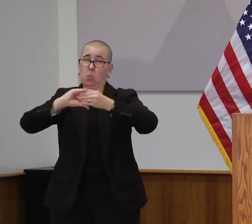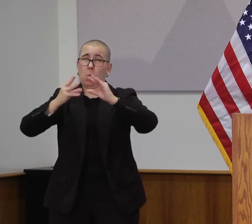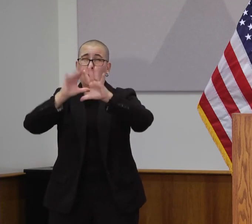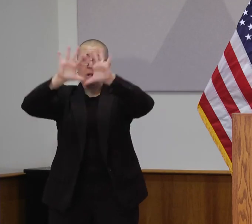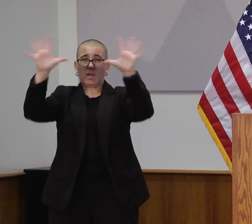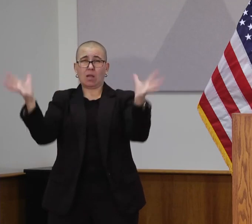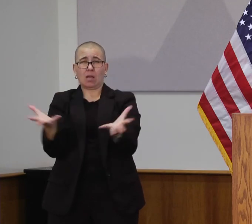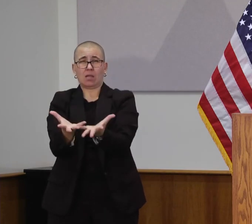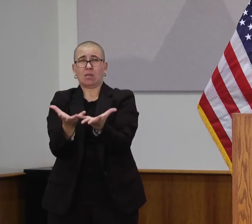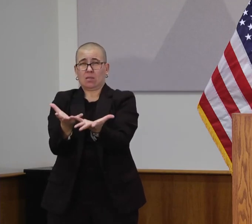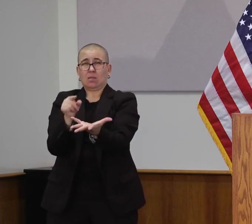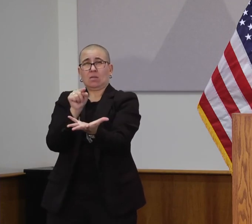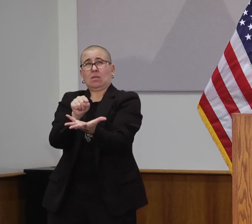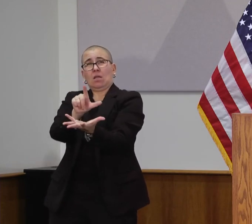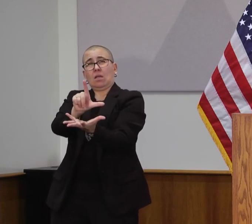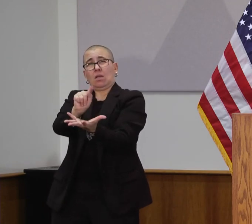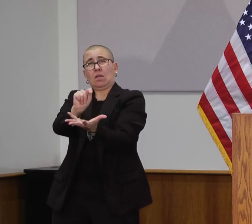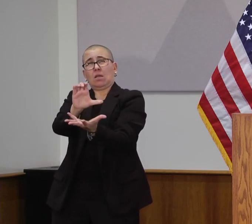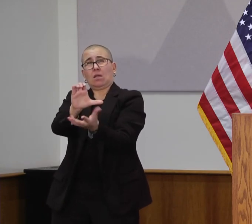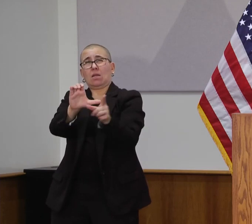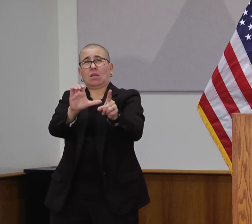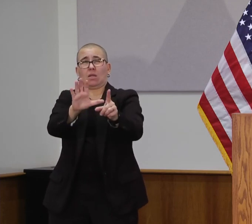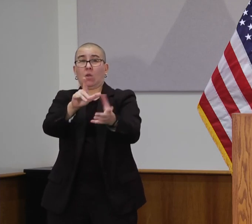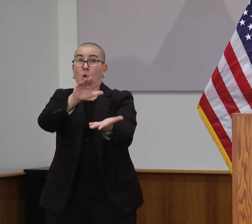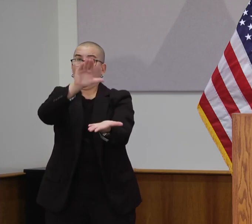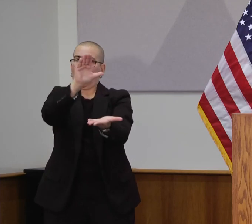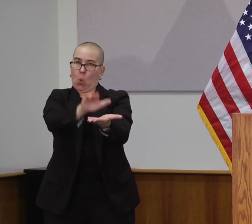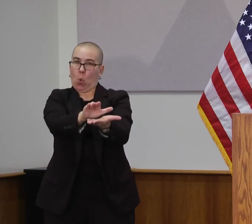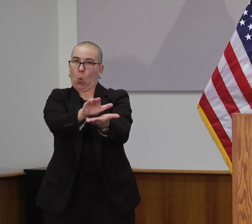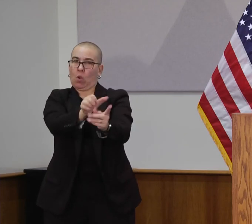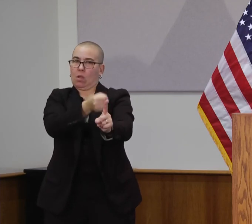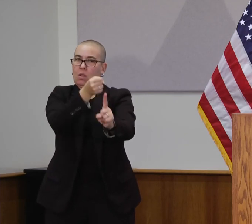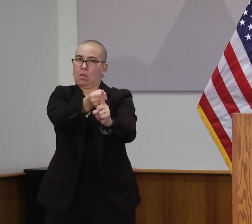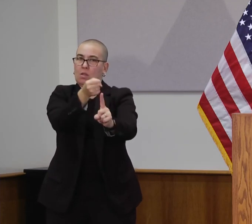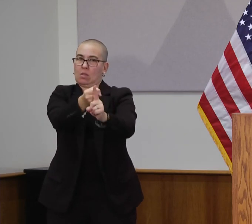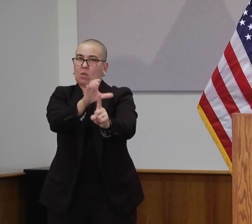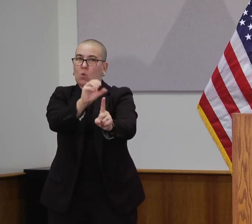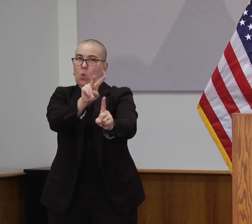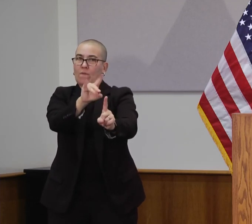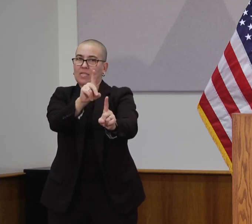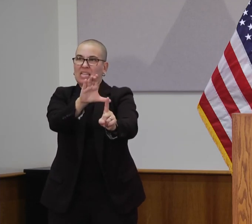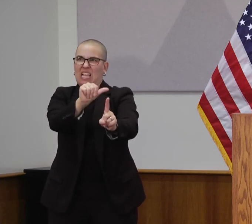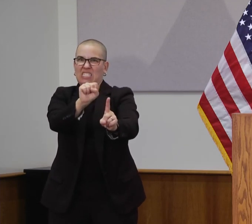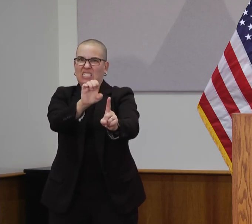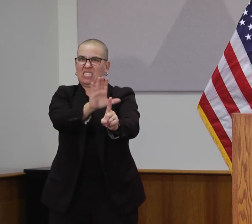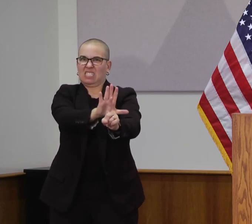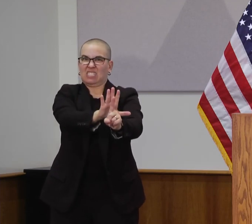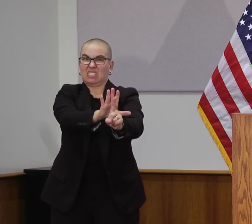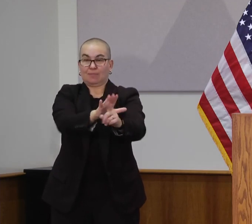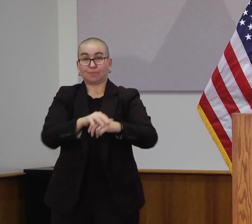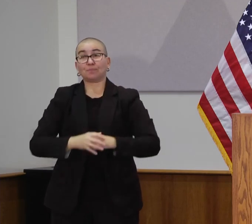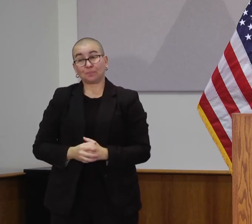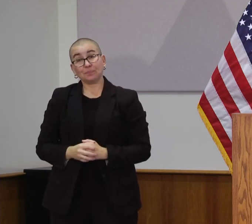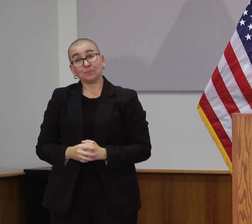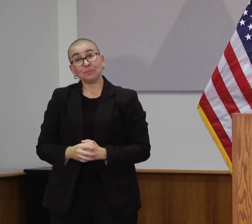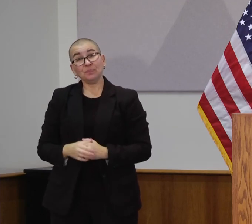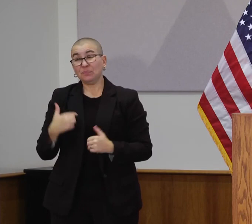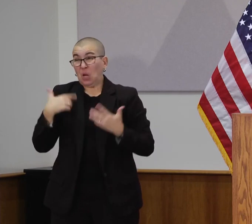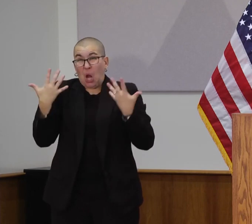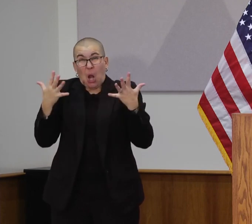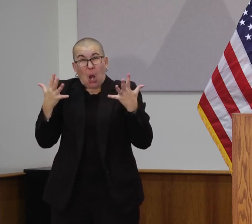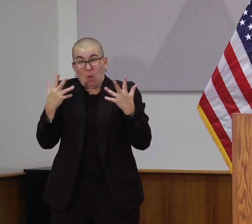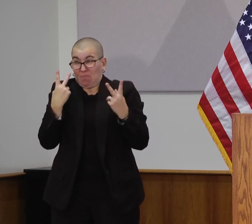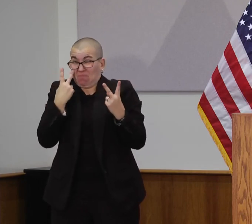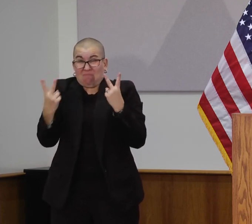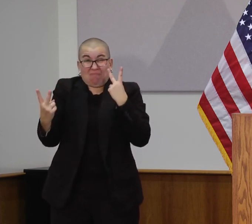case growth in the outside of the long-term care sector. So we definitely have seen those ratios